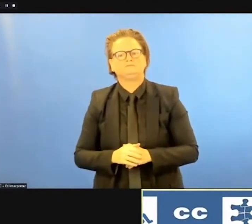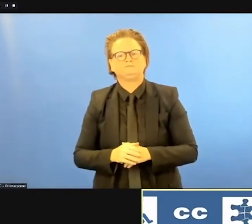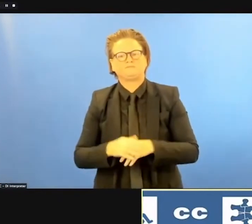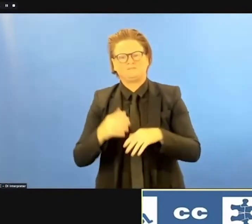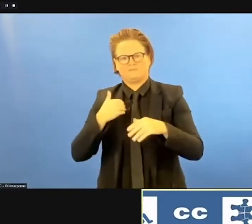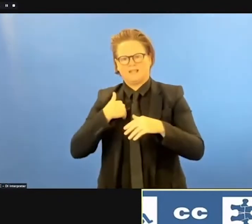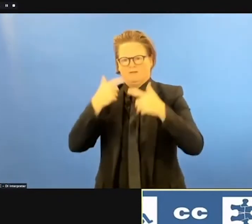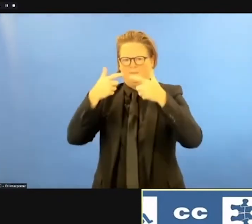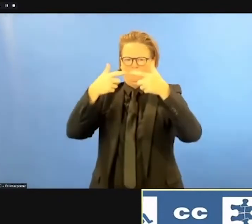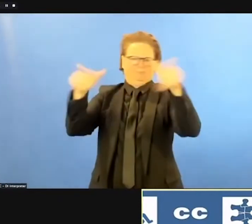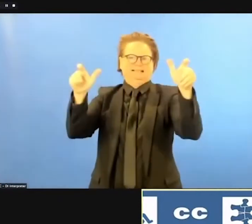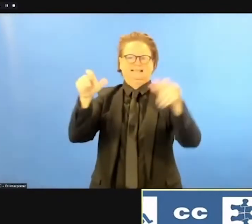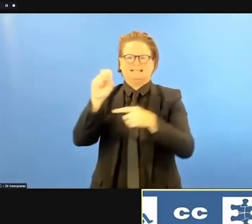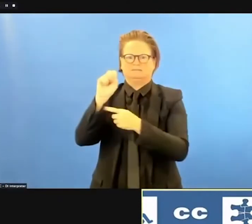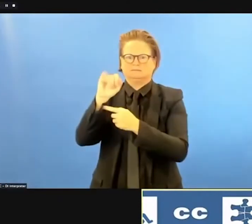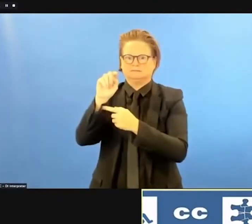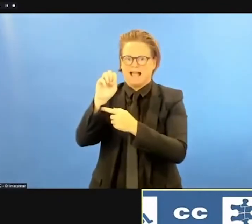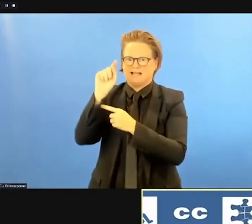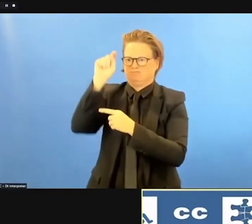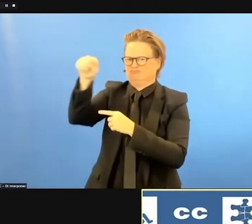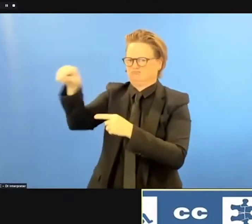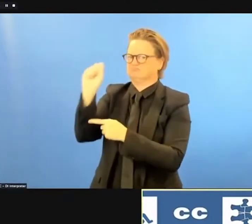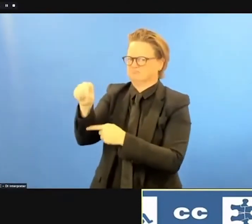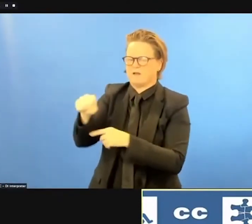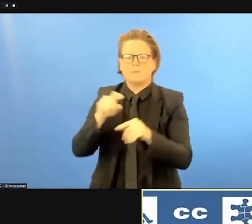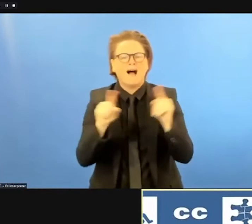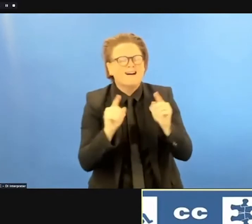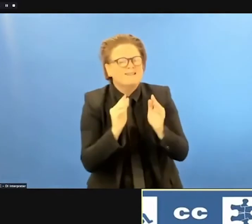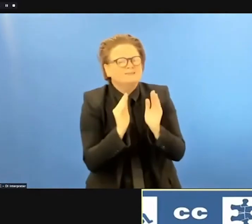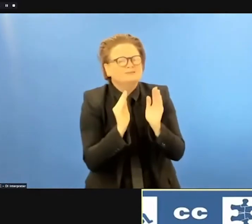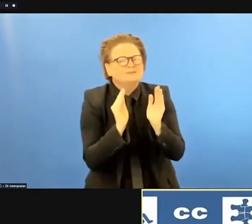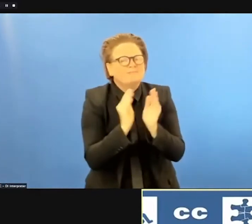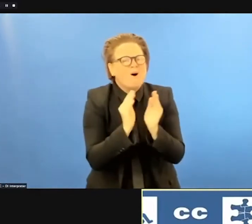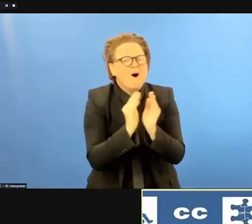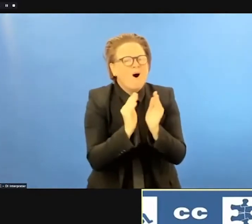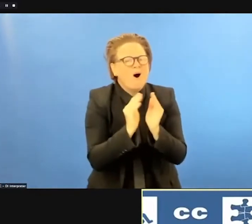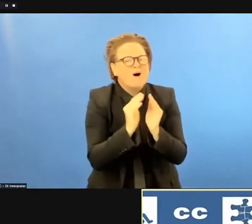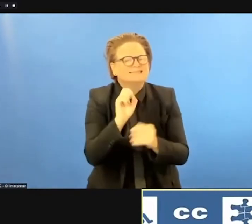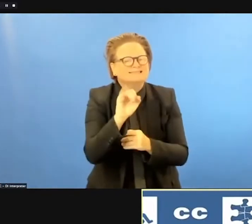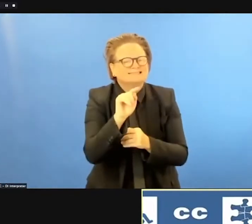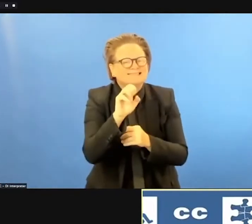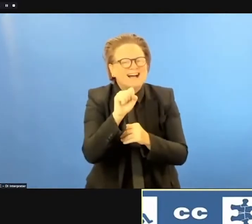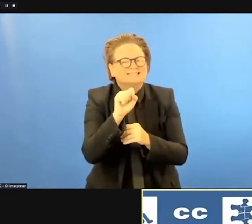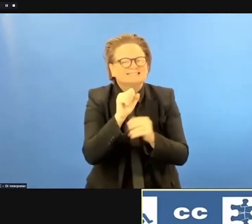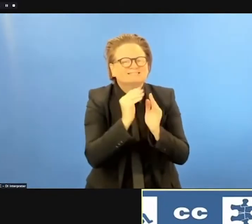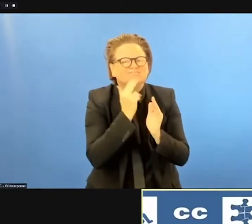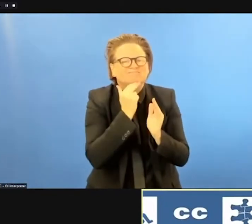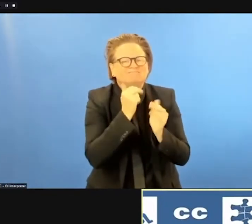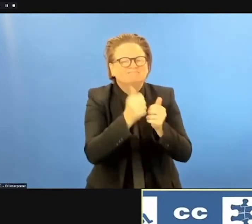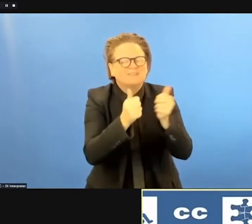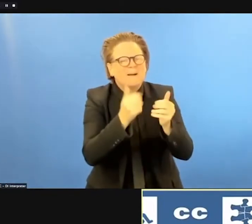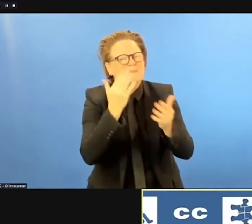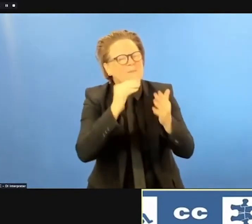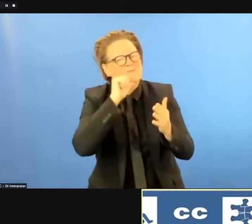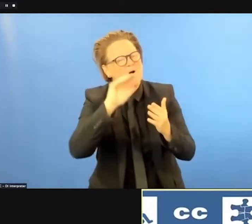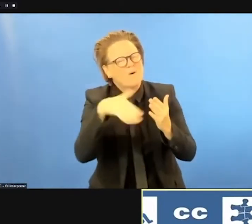for there to be a way to get assistance. And I know at our city operated sites that those features